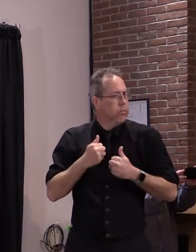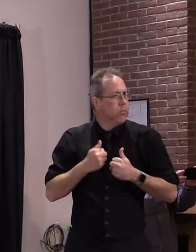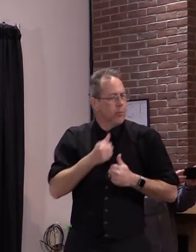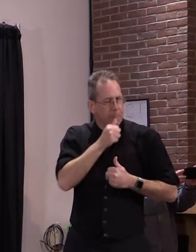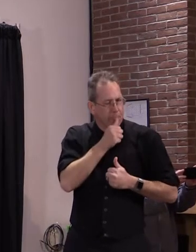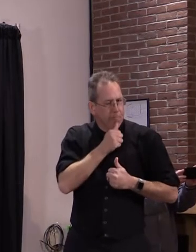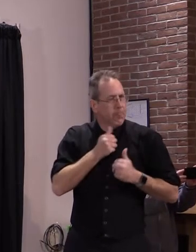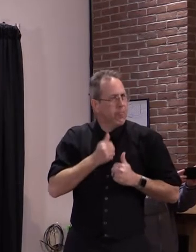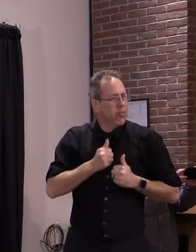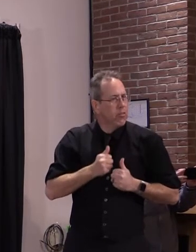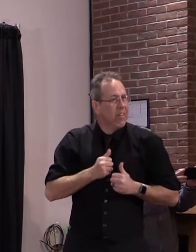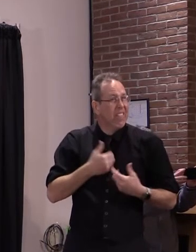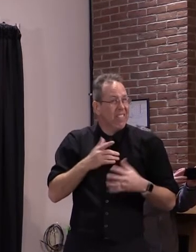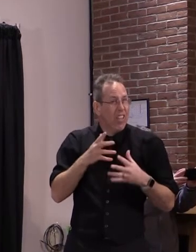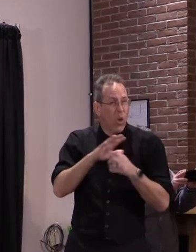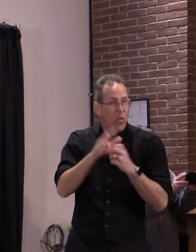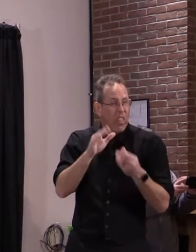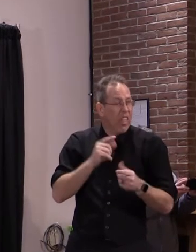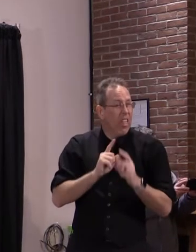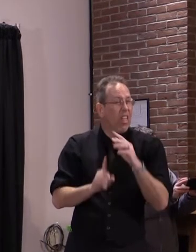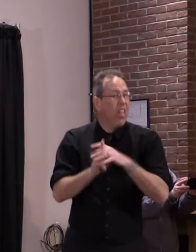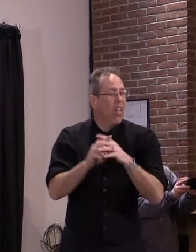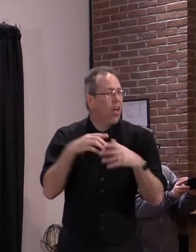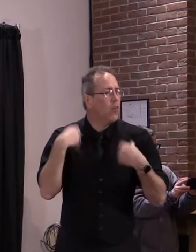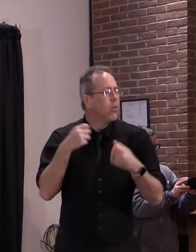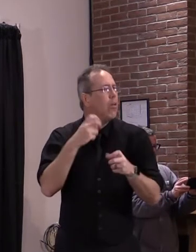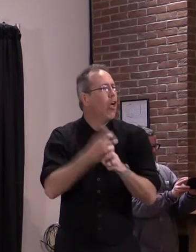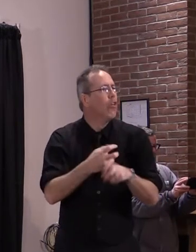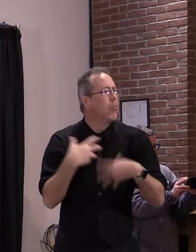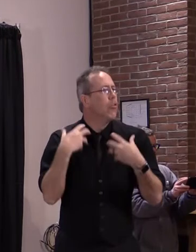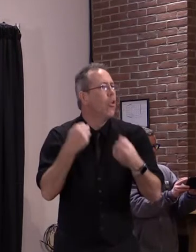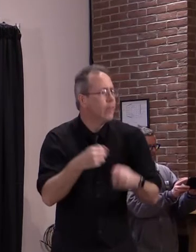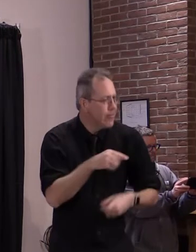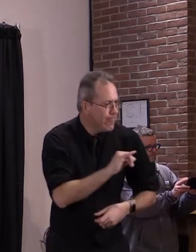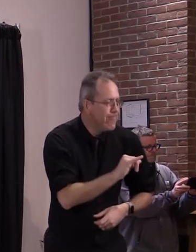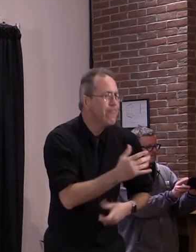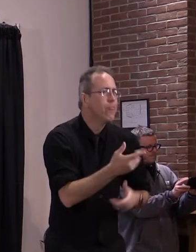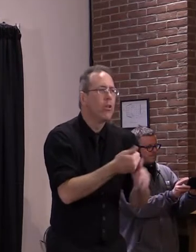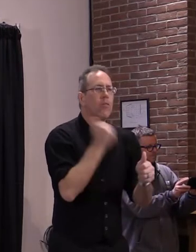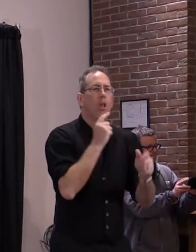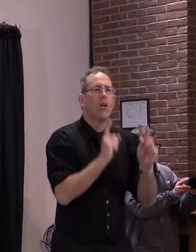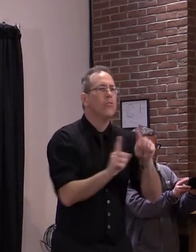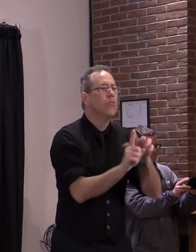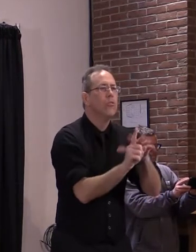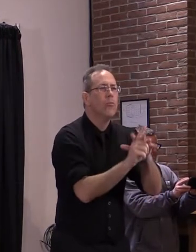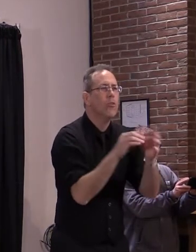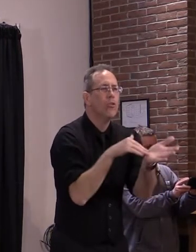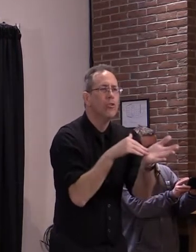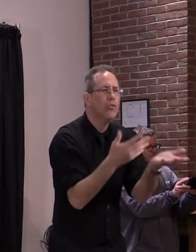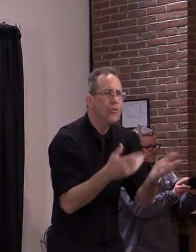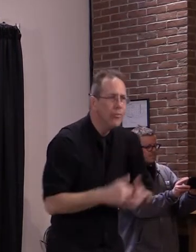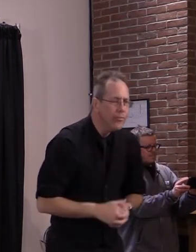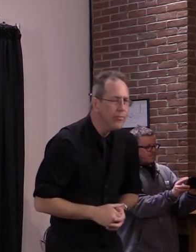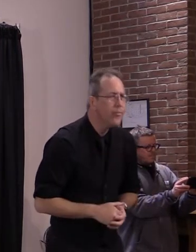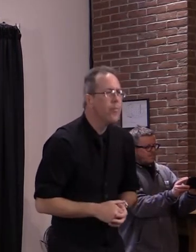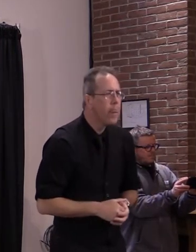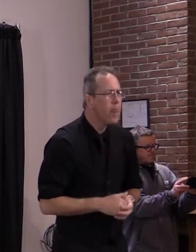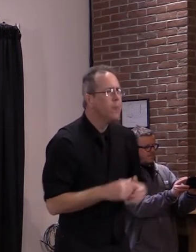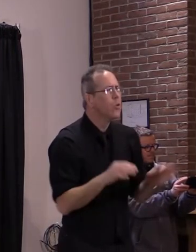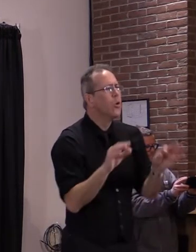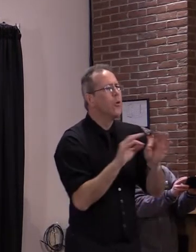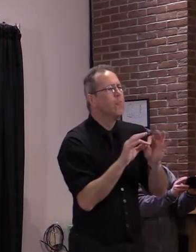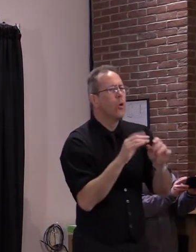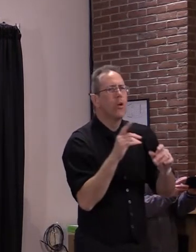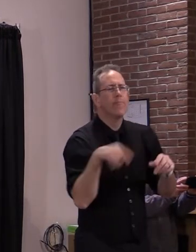and realize that we have a ways to go to now engage in what we call recovery and